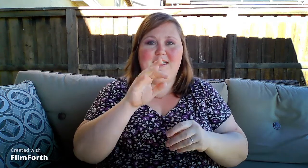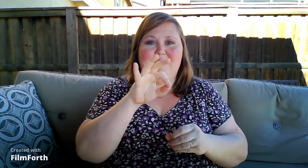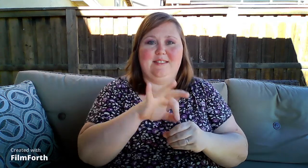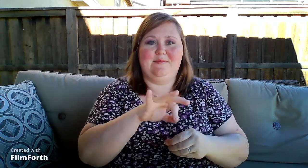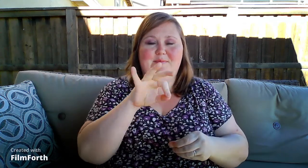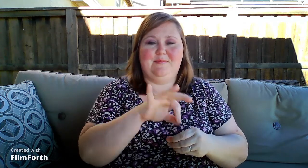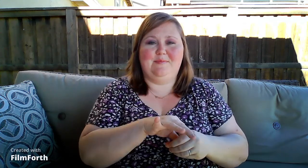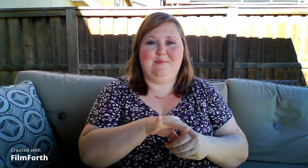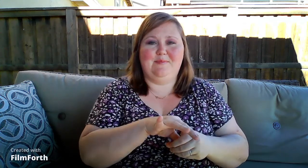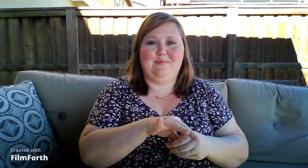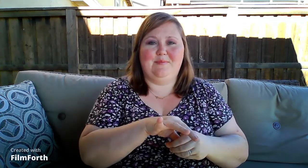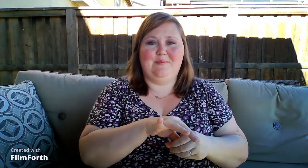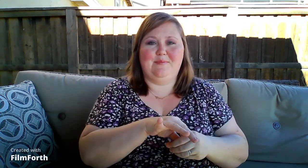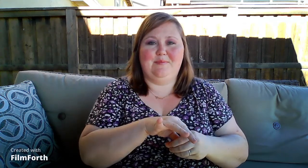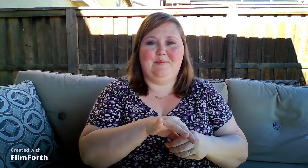democracies.